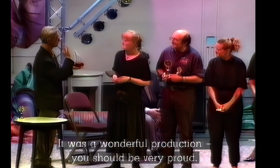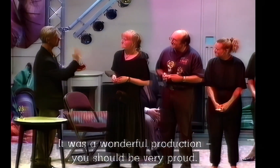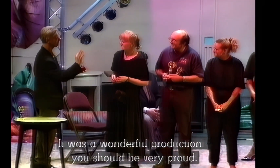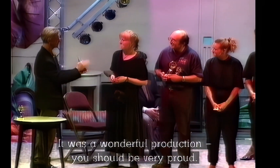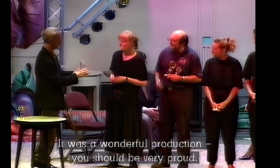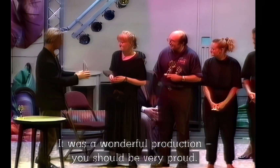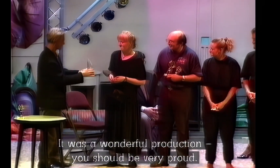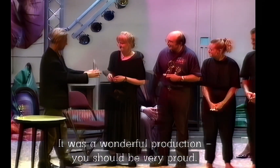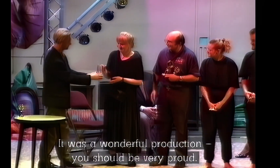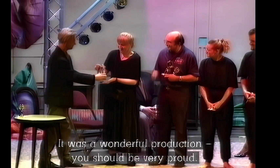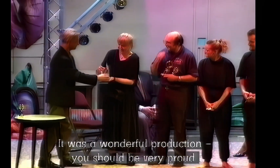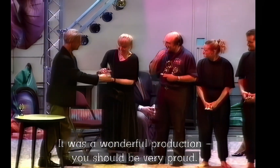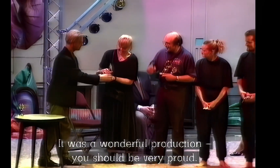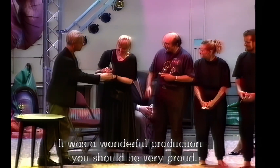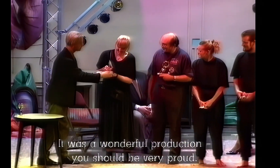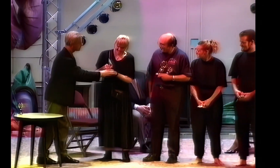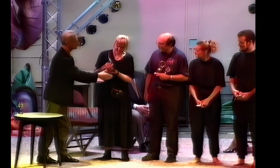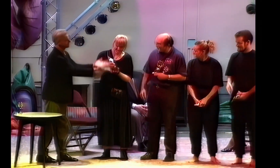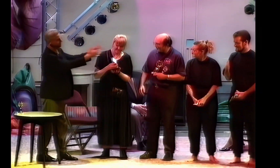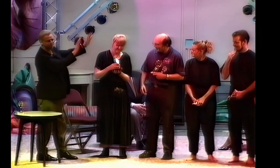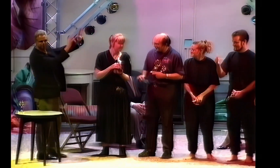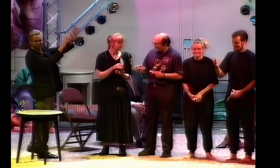a wonderful production. I think you should be very proud.